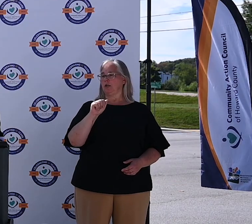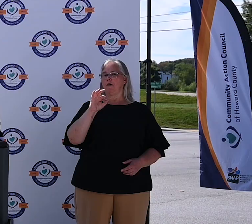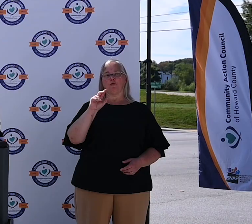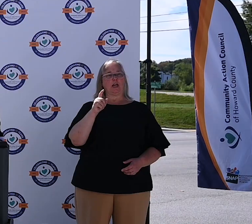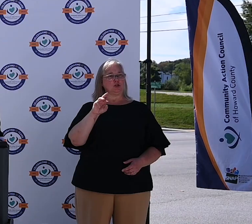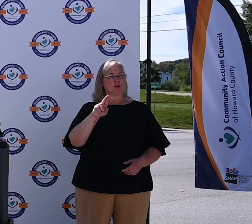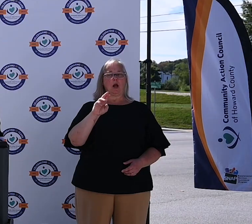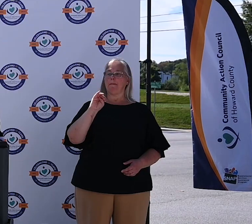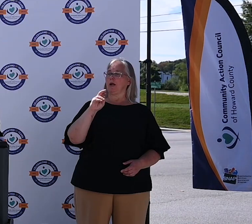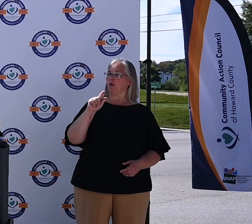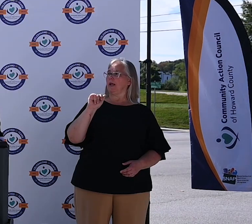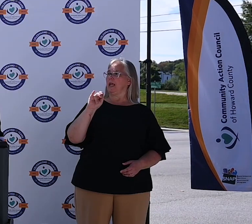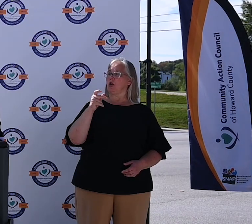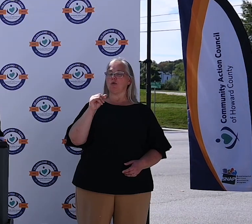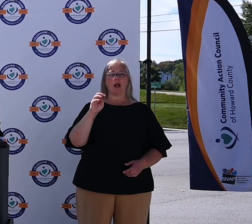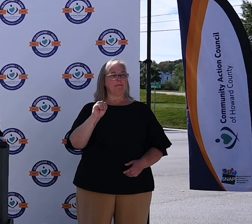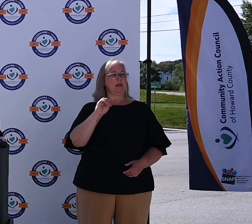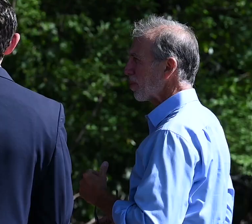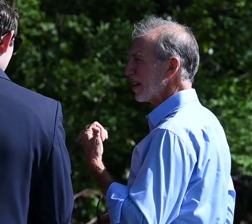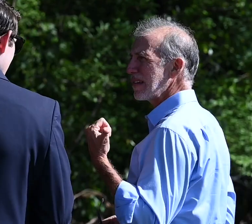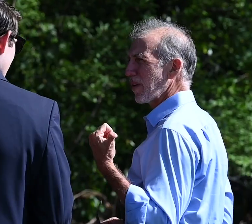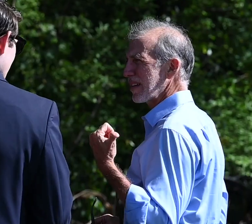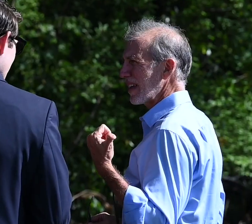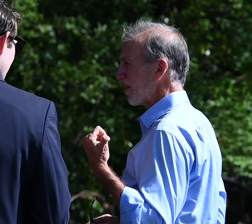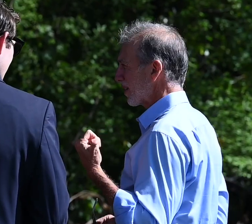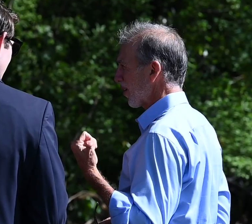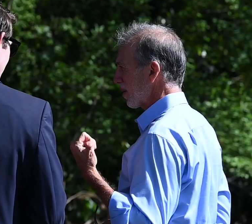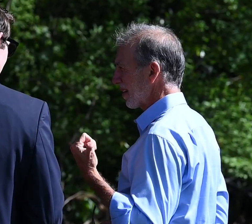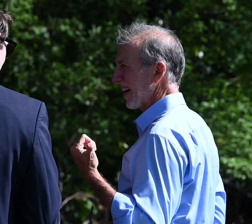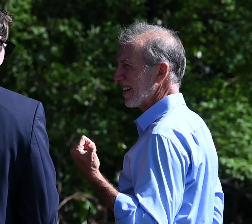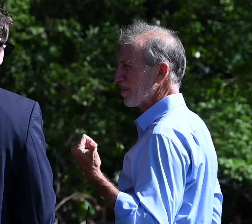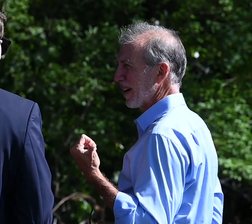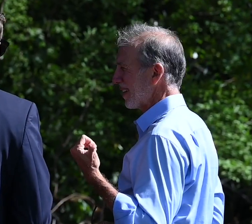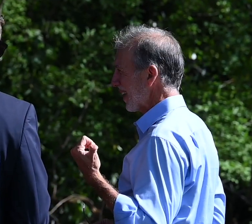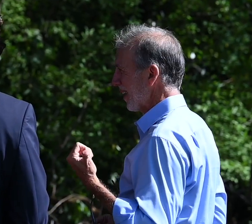Ingram, James Lamont, David Nitkin,